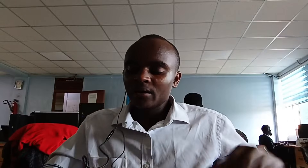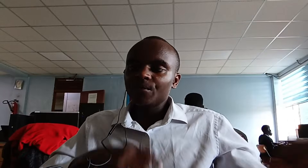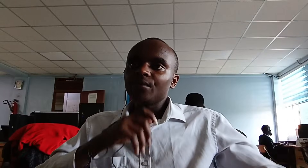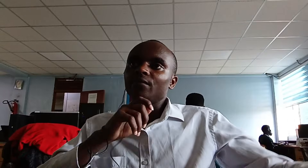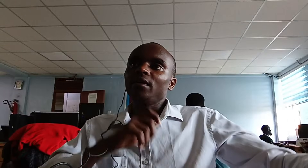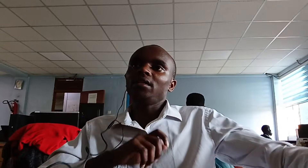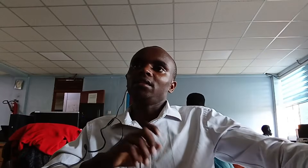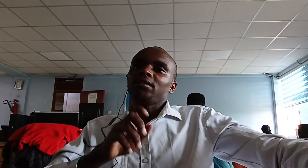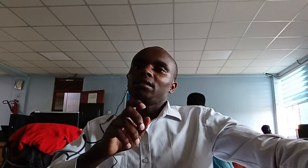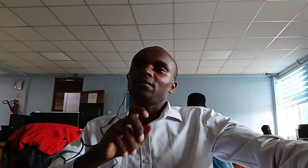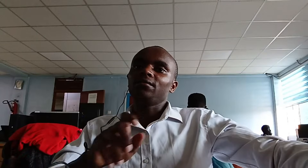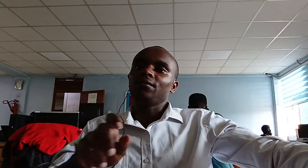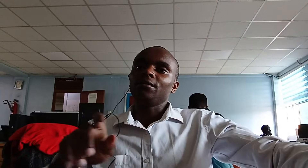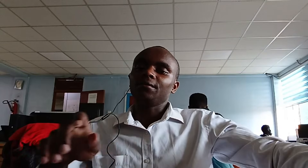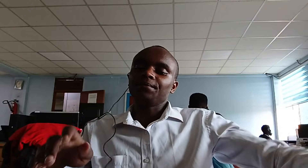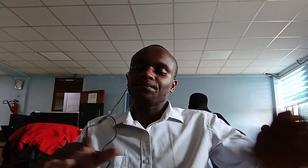We've got the sign for